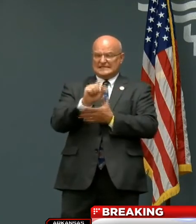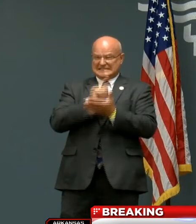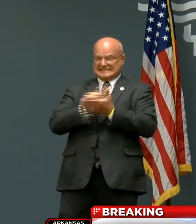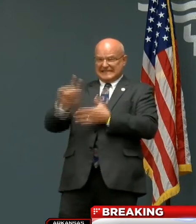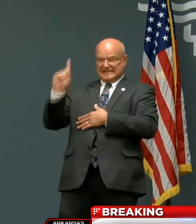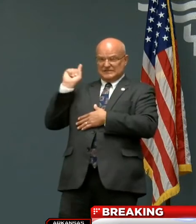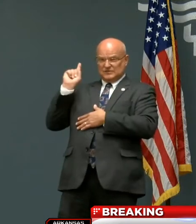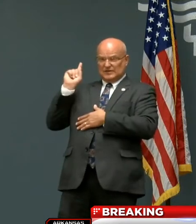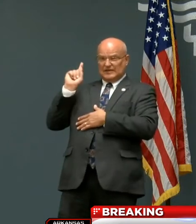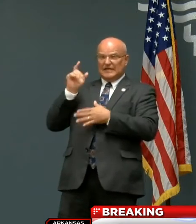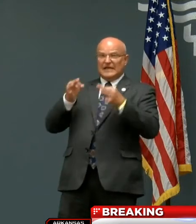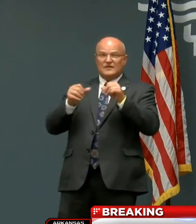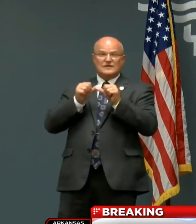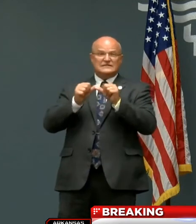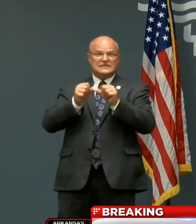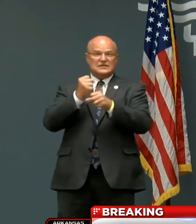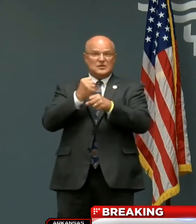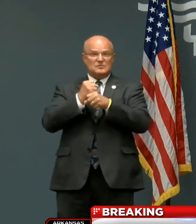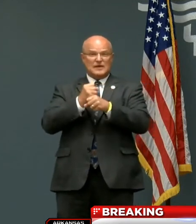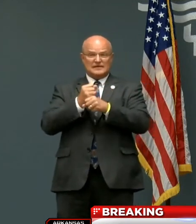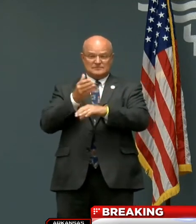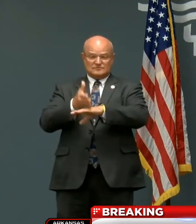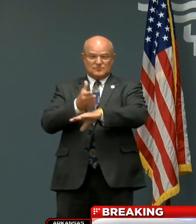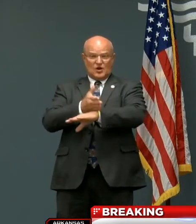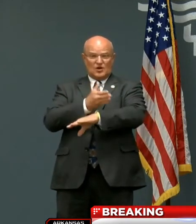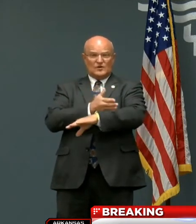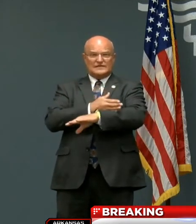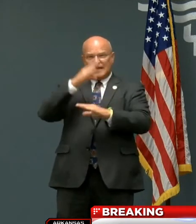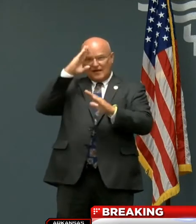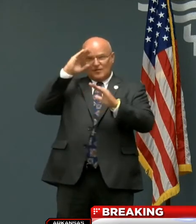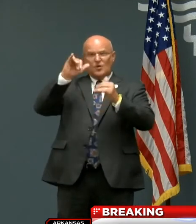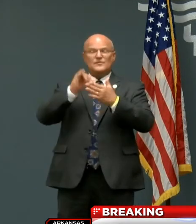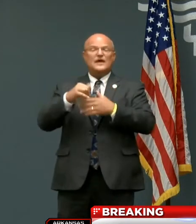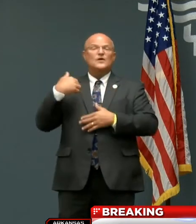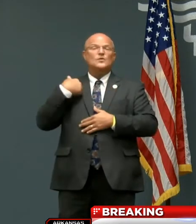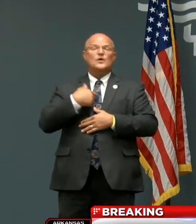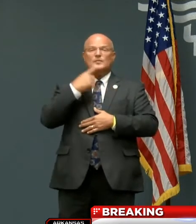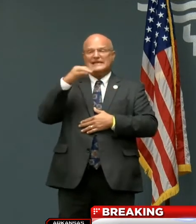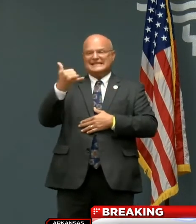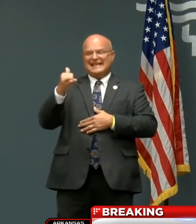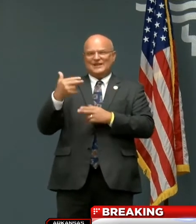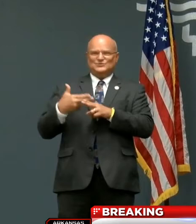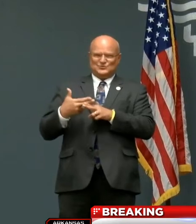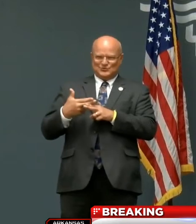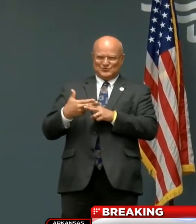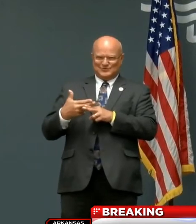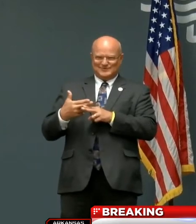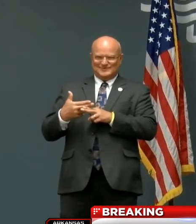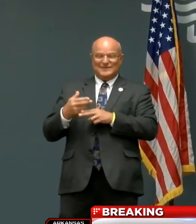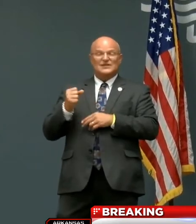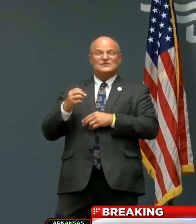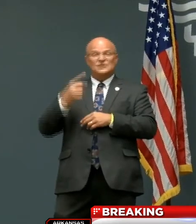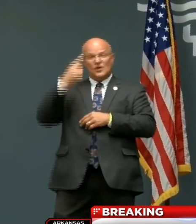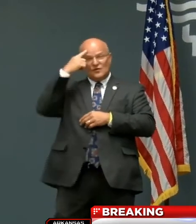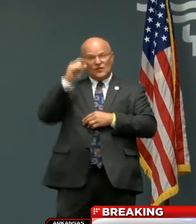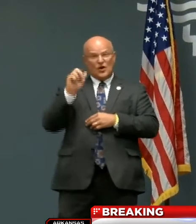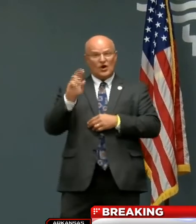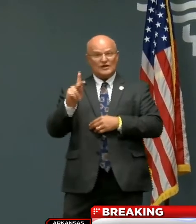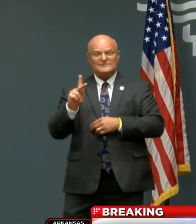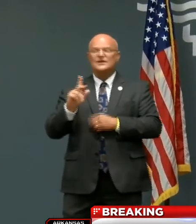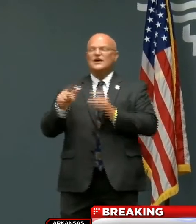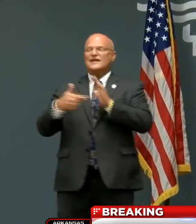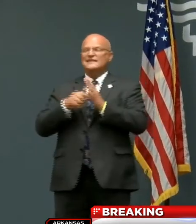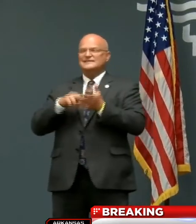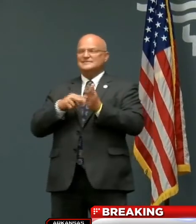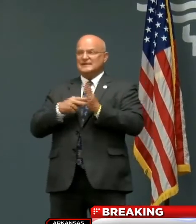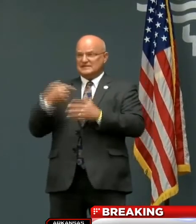week. If we continue to make this progress, I'm hopeful that we will be in yellow soon. And so for Arkansas, this would